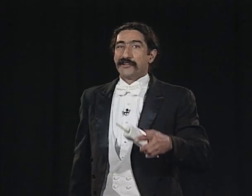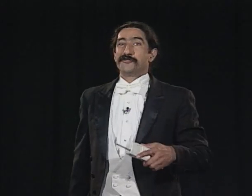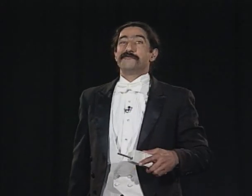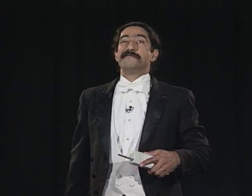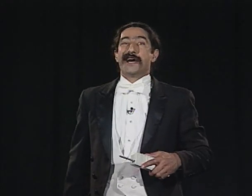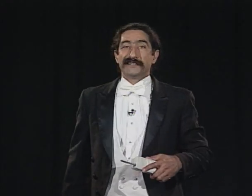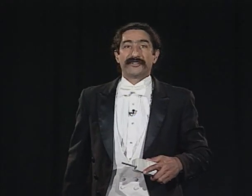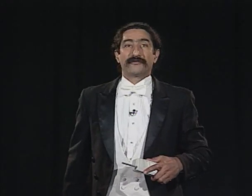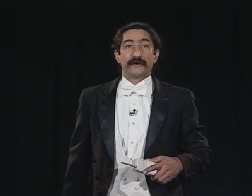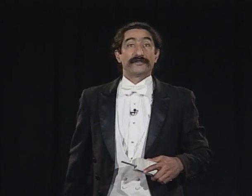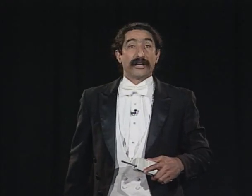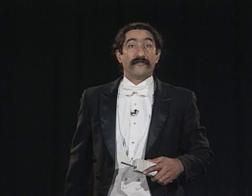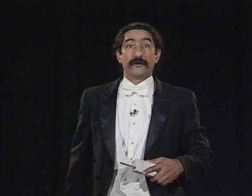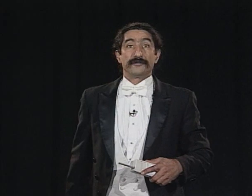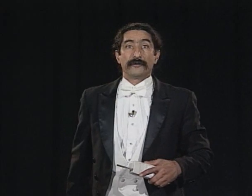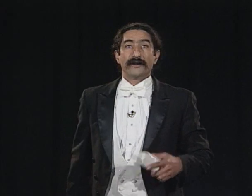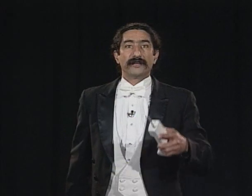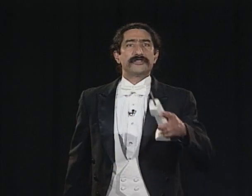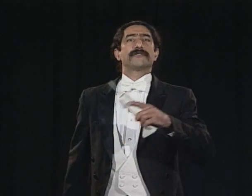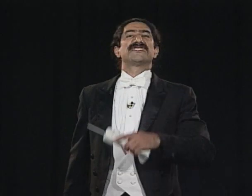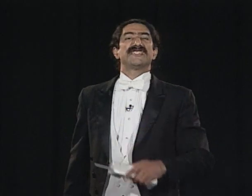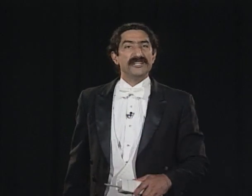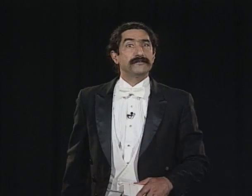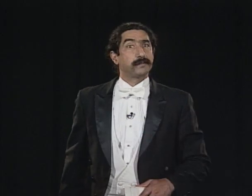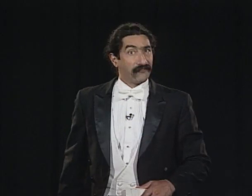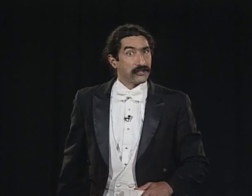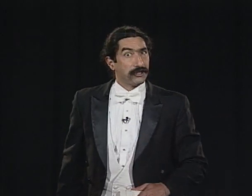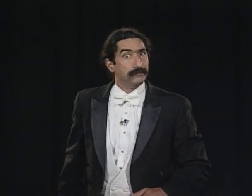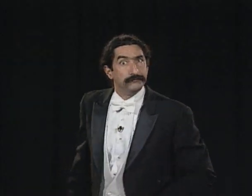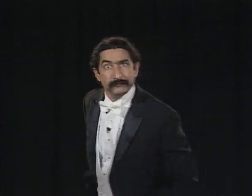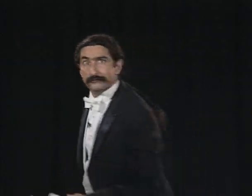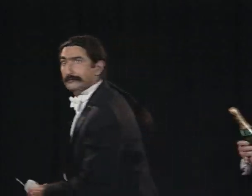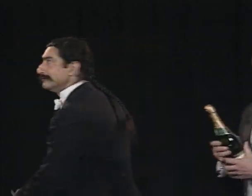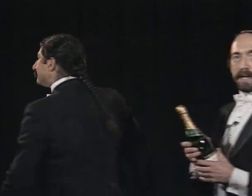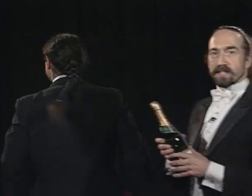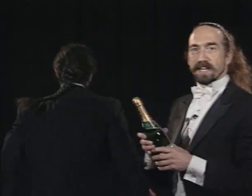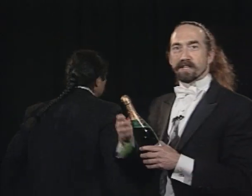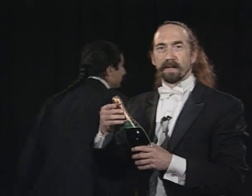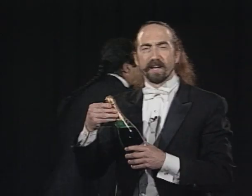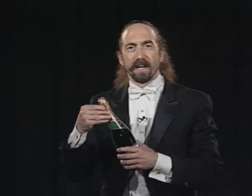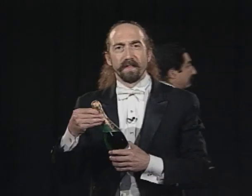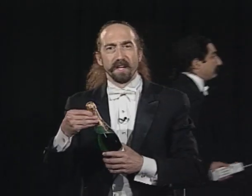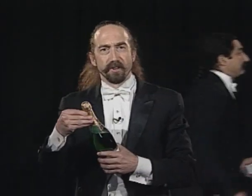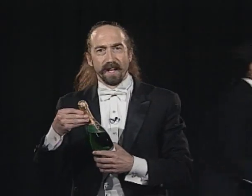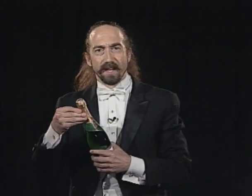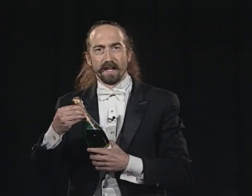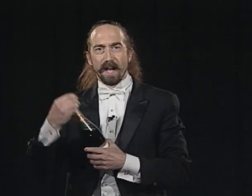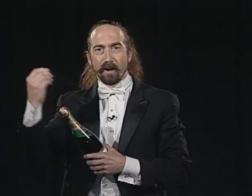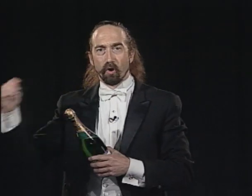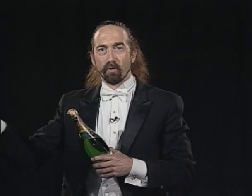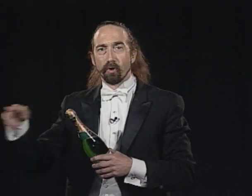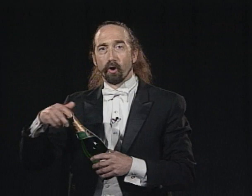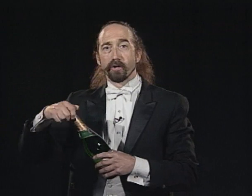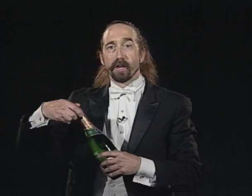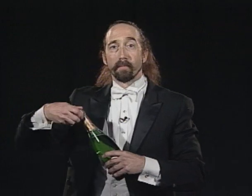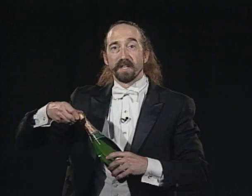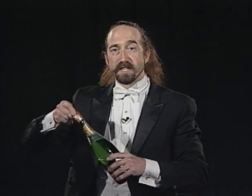advises you not to throw cell phones around unless you're a seasoned professional. Accessibility on the internet, at home, or your company's